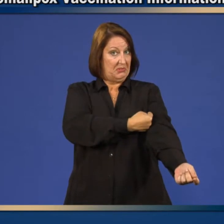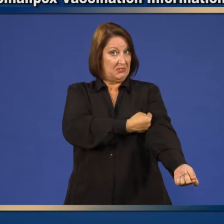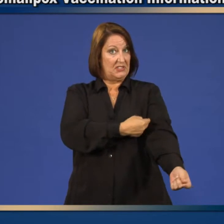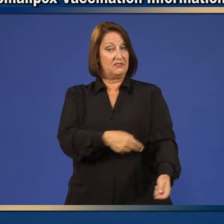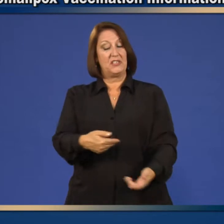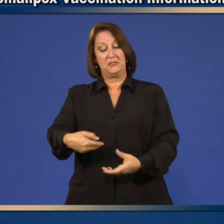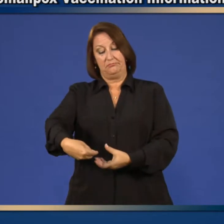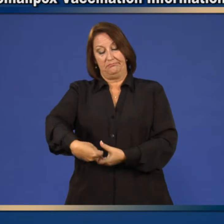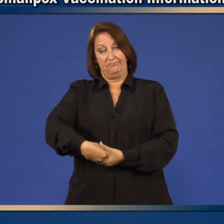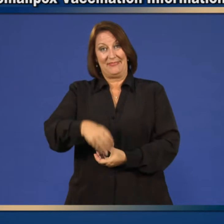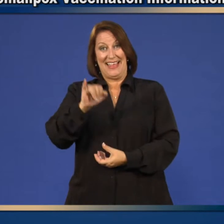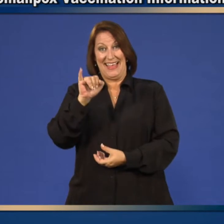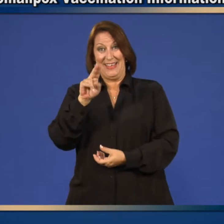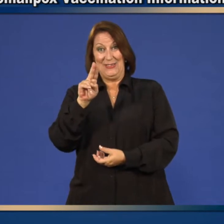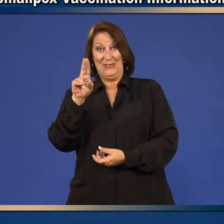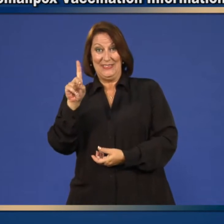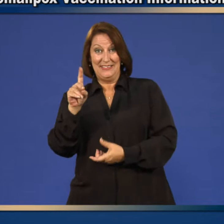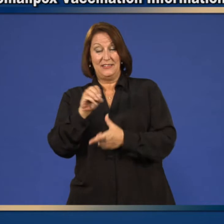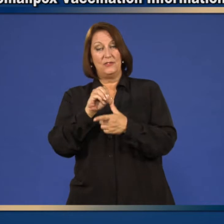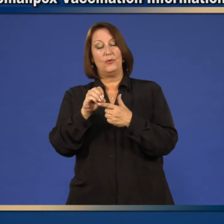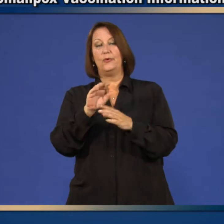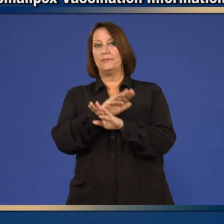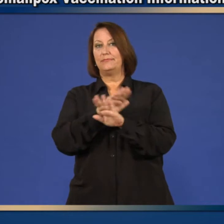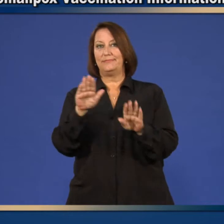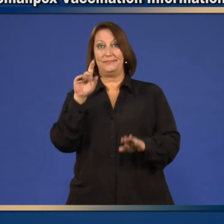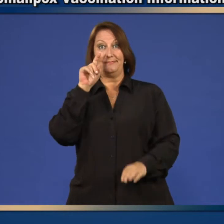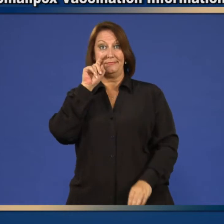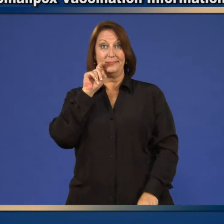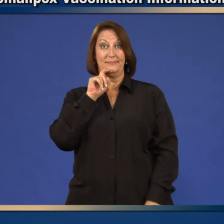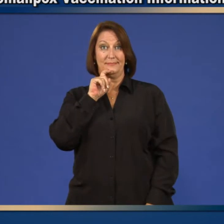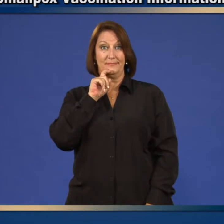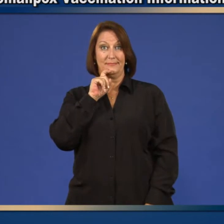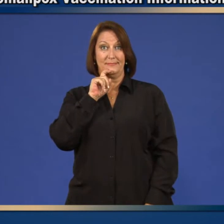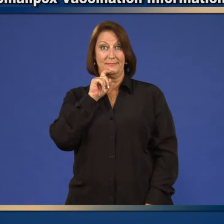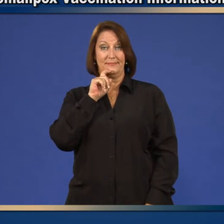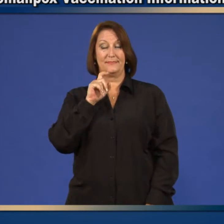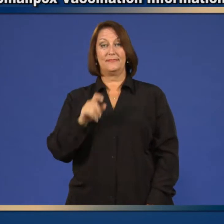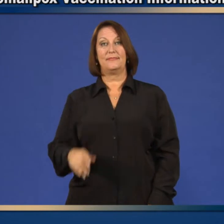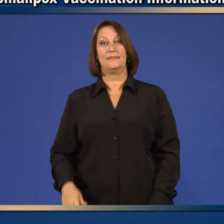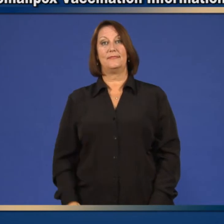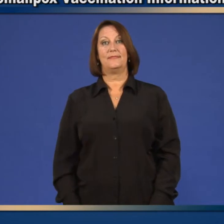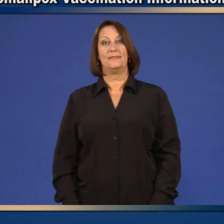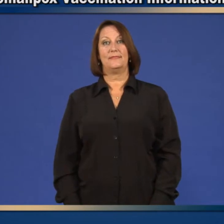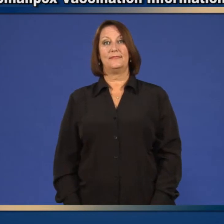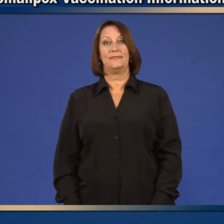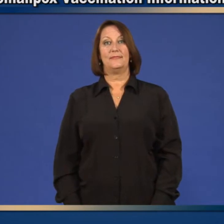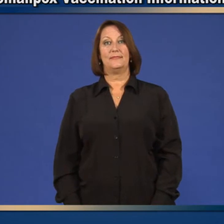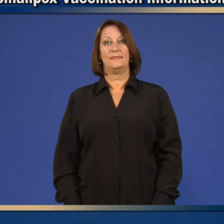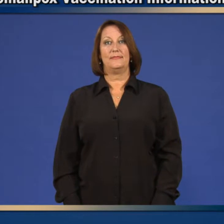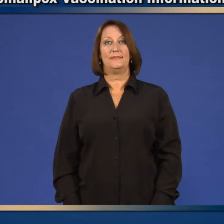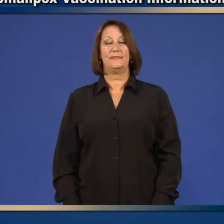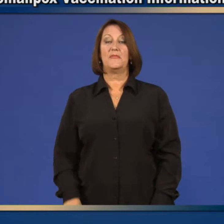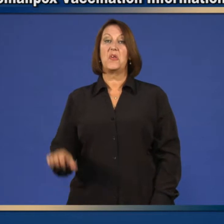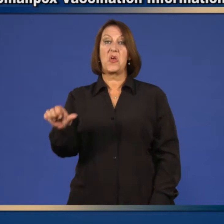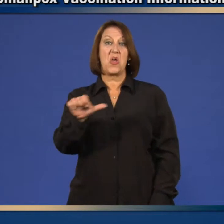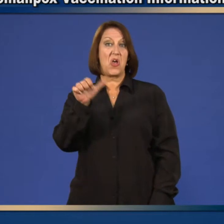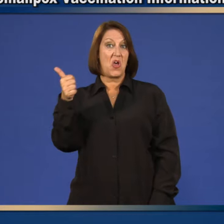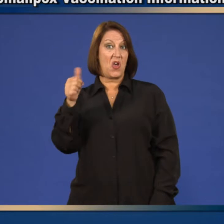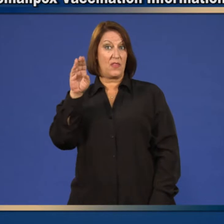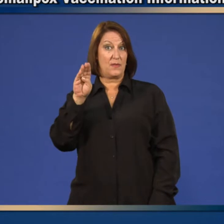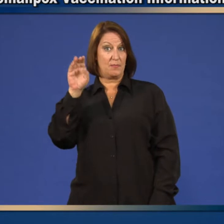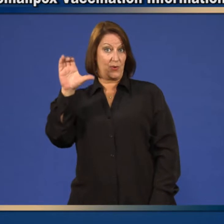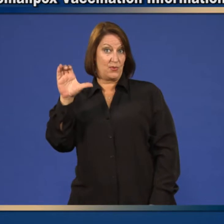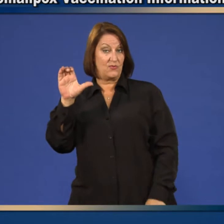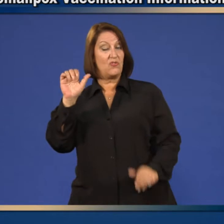injections, implants, IUDs, or abstinence. Other methods of